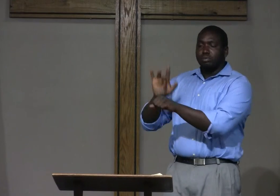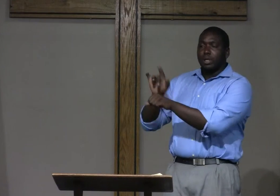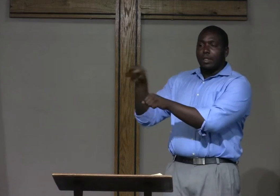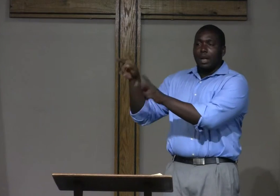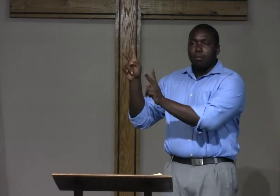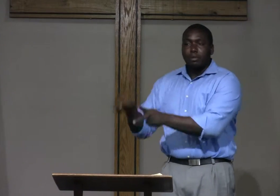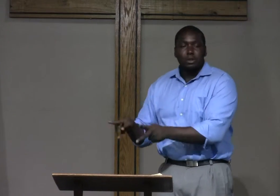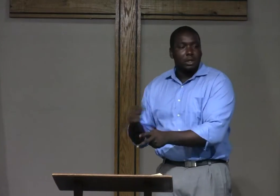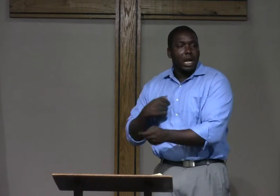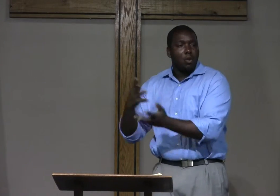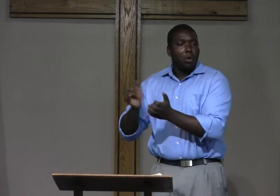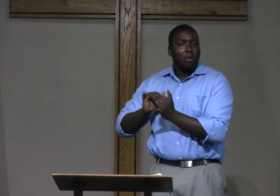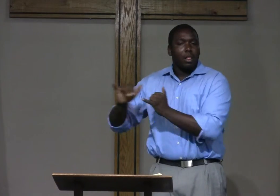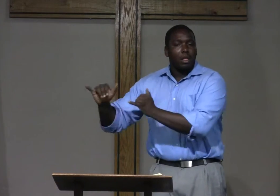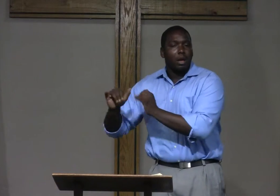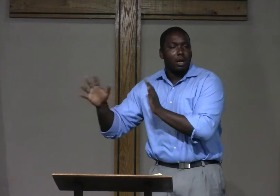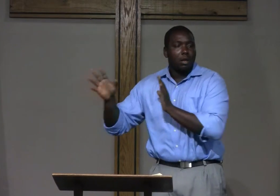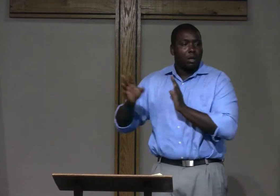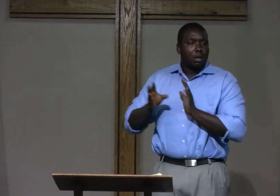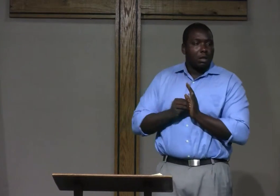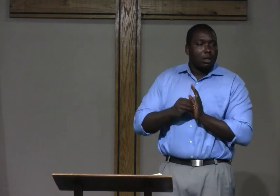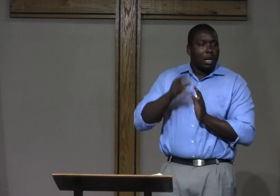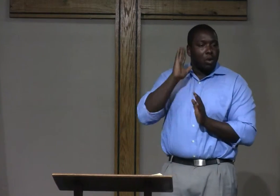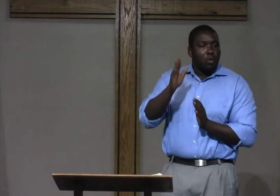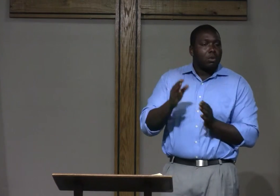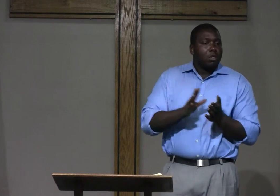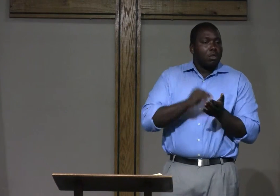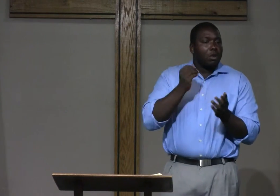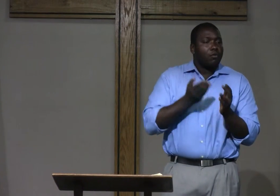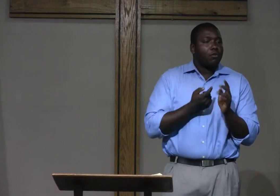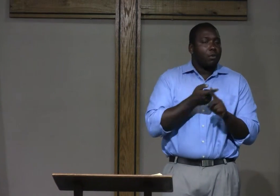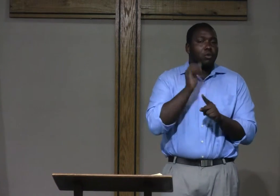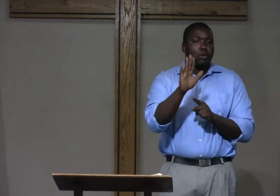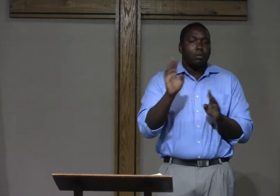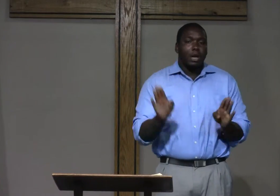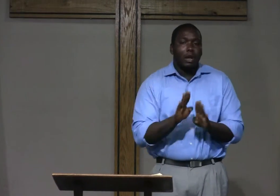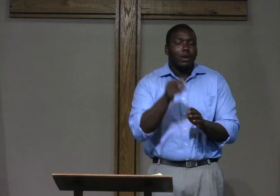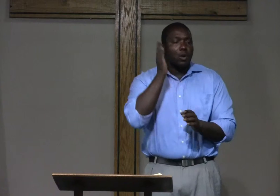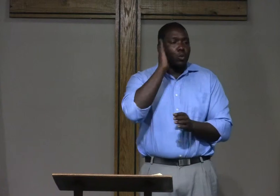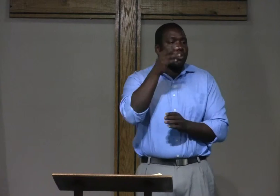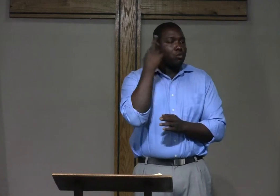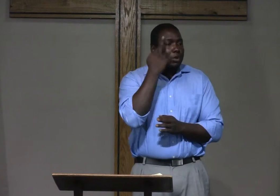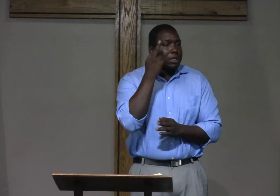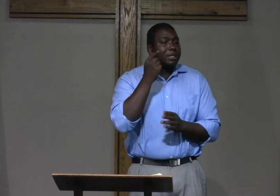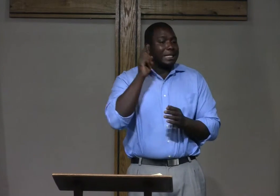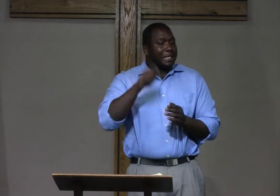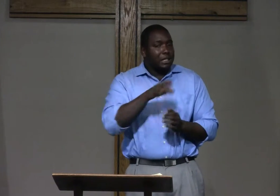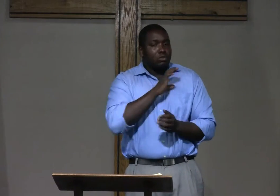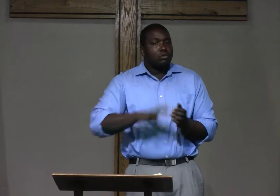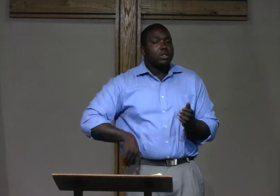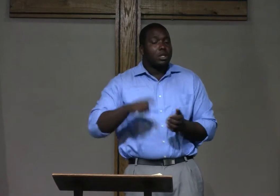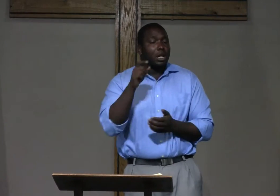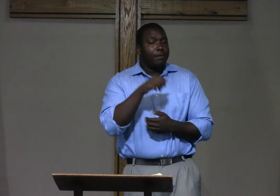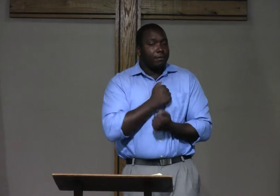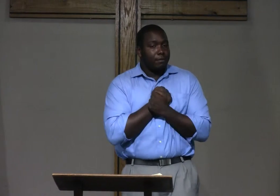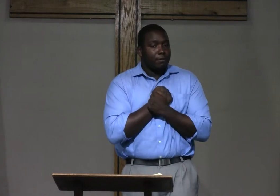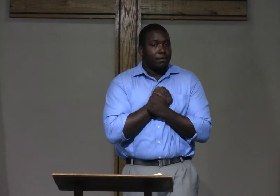can see that Christ is working through you and see the love of Christ and realize that they need Christ's love in their life.